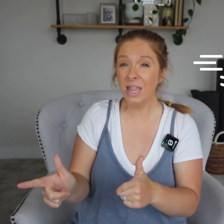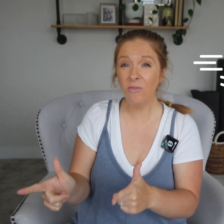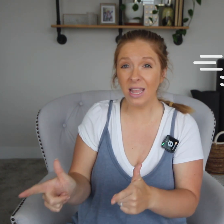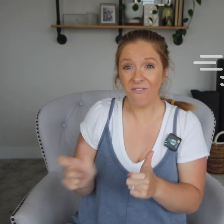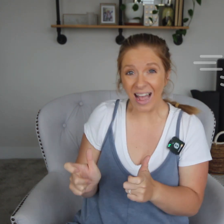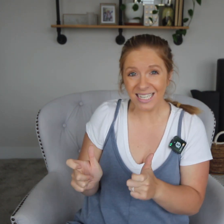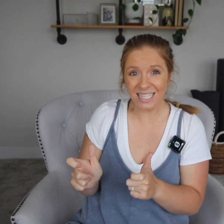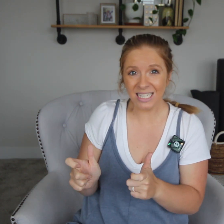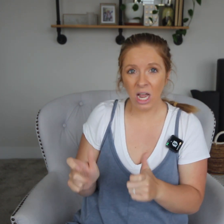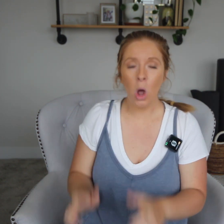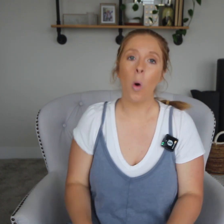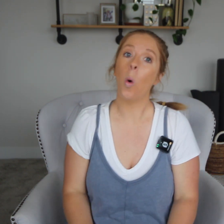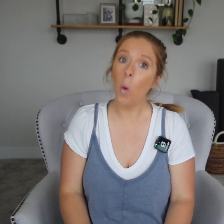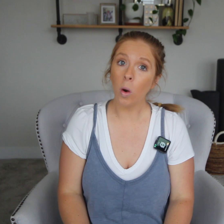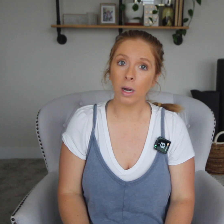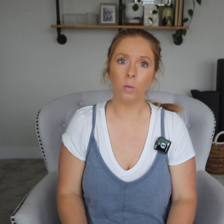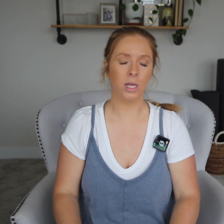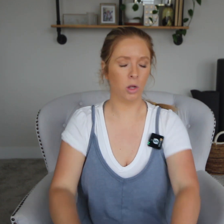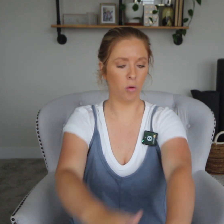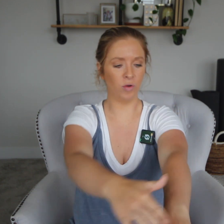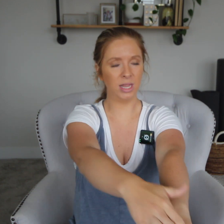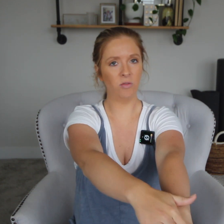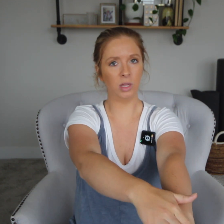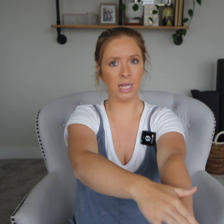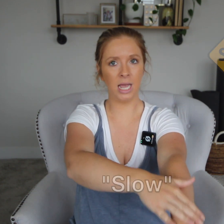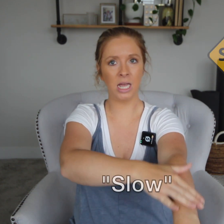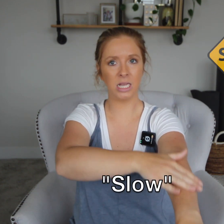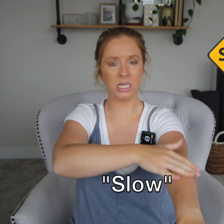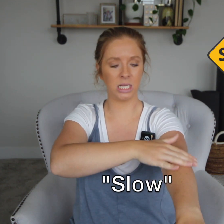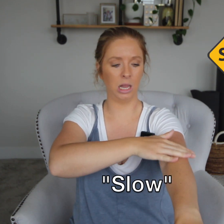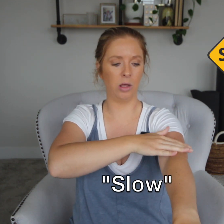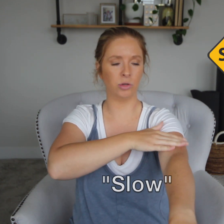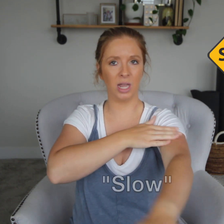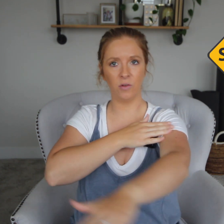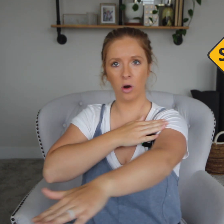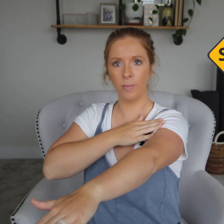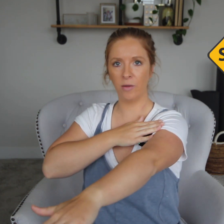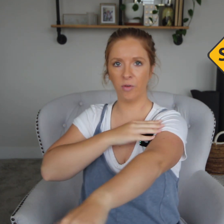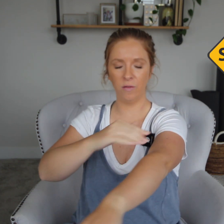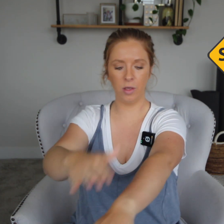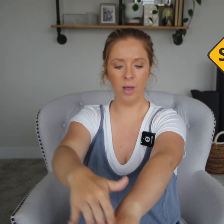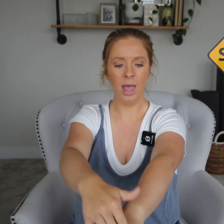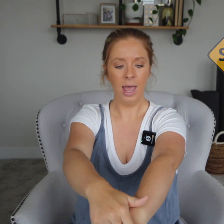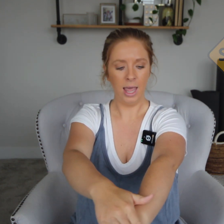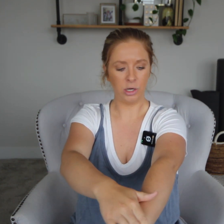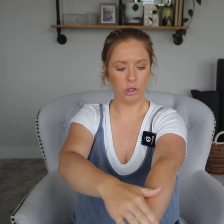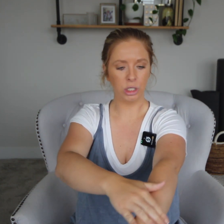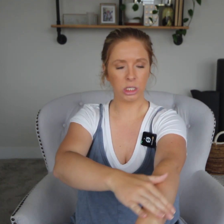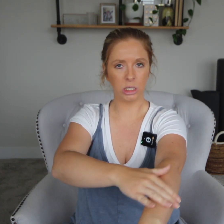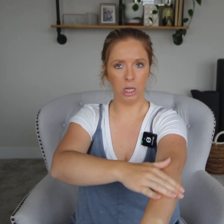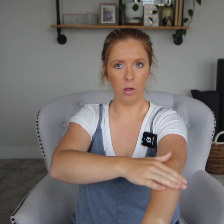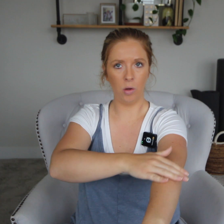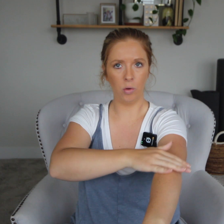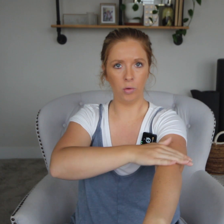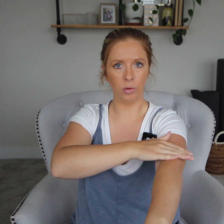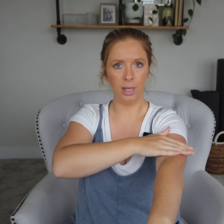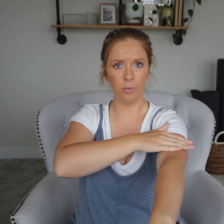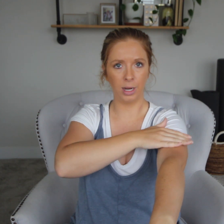really fast, or we can go really, really slow. So you have your arm out in front of you, and you just slowly bring it